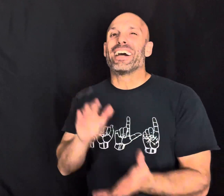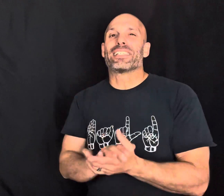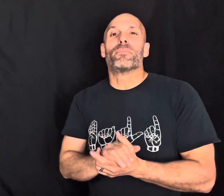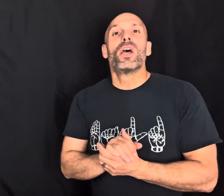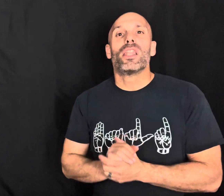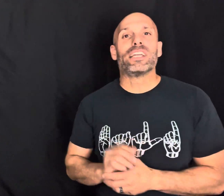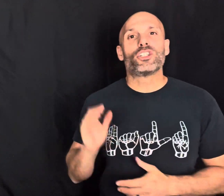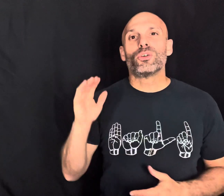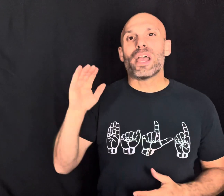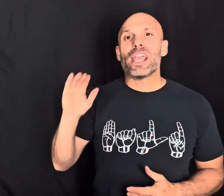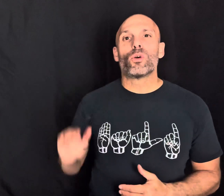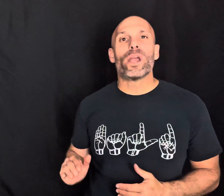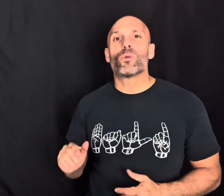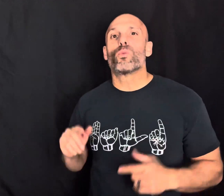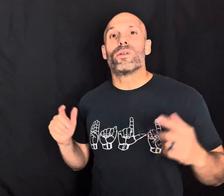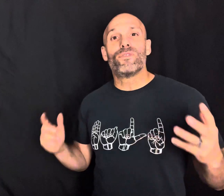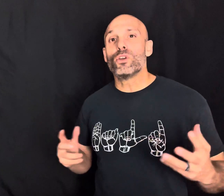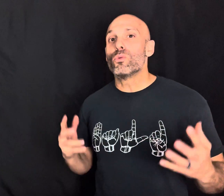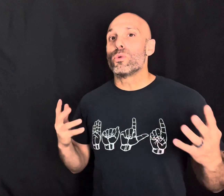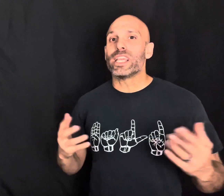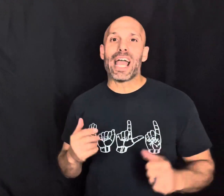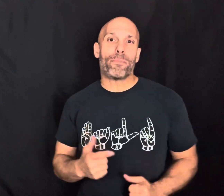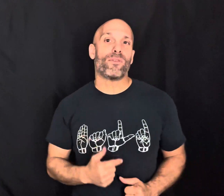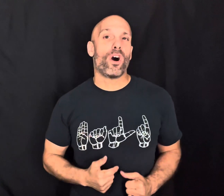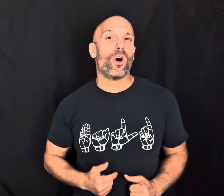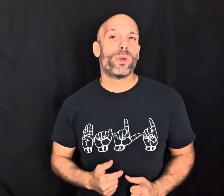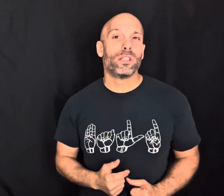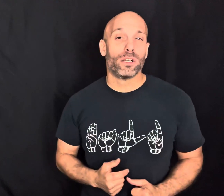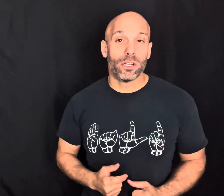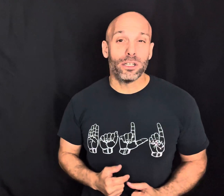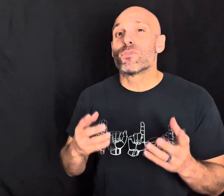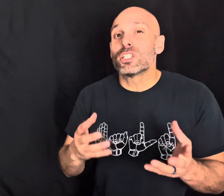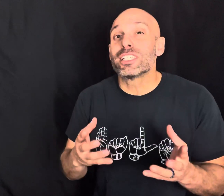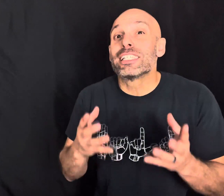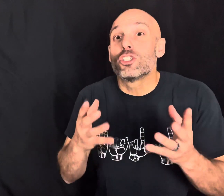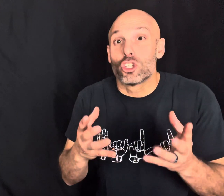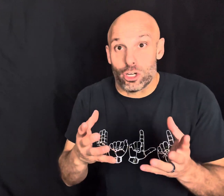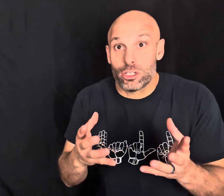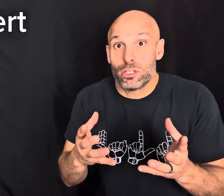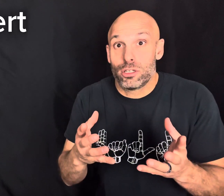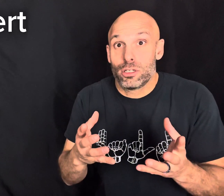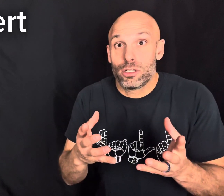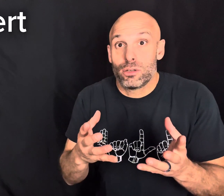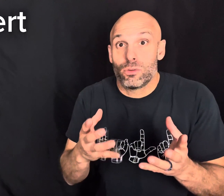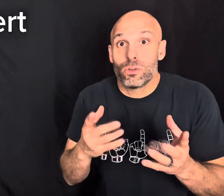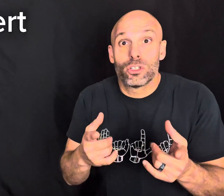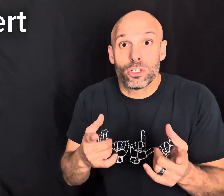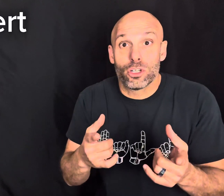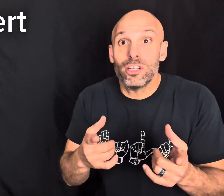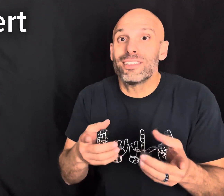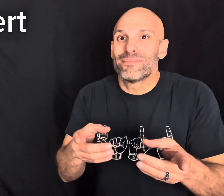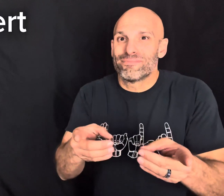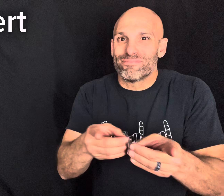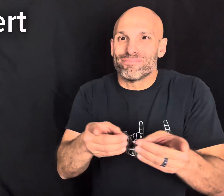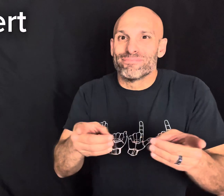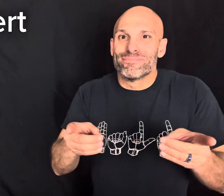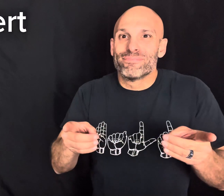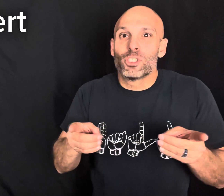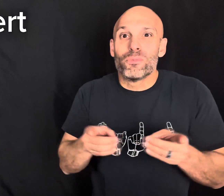Awesome. Let's do a quick recap of all we learned. First is dessert. Dessert? Do you remember?